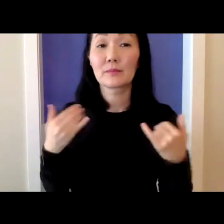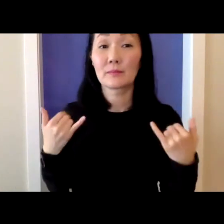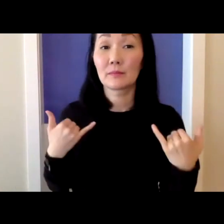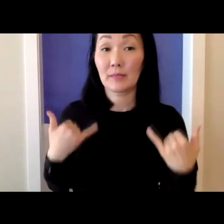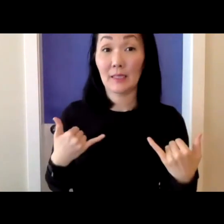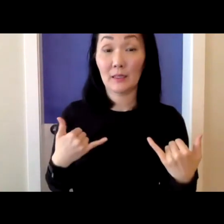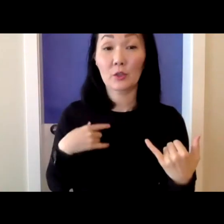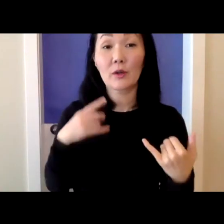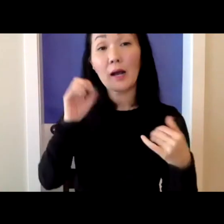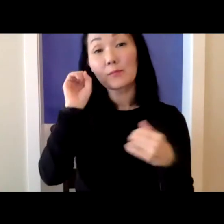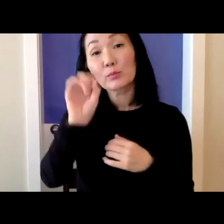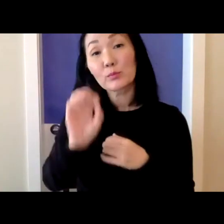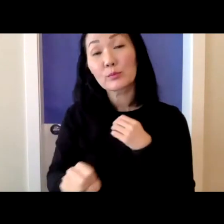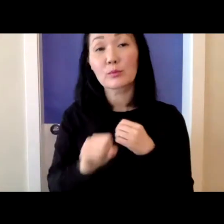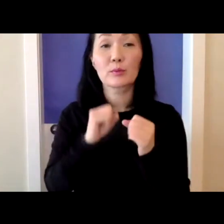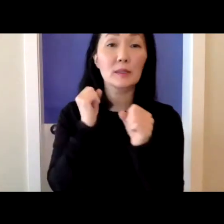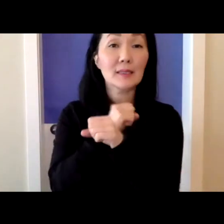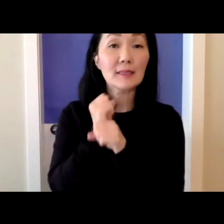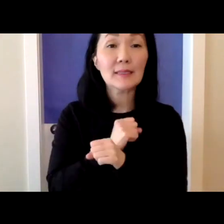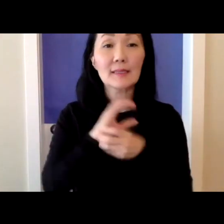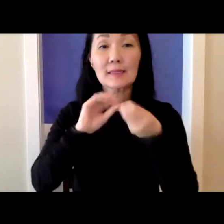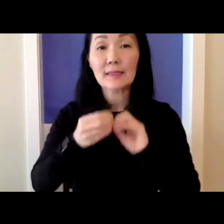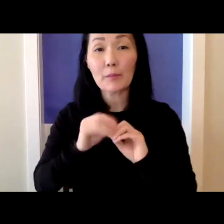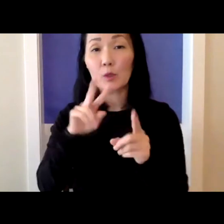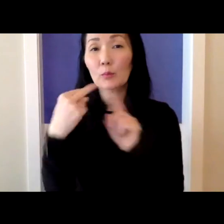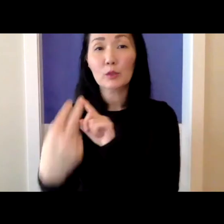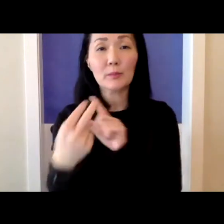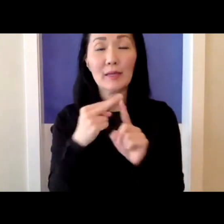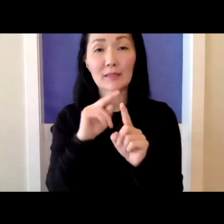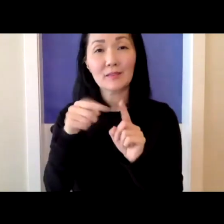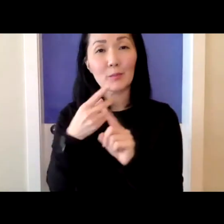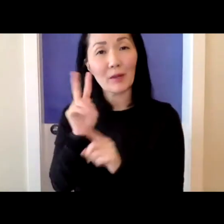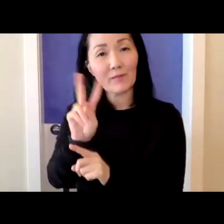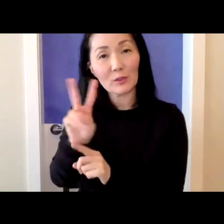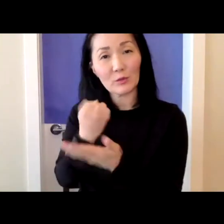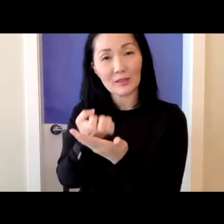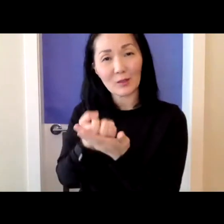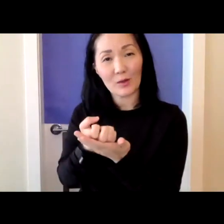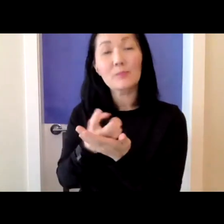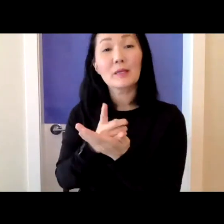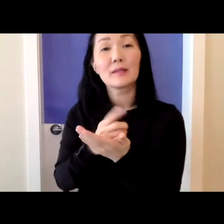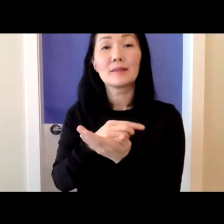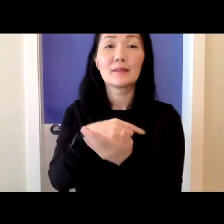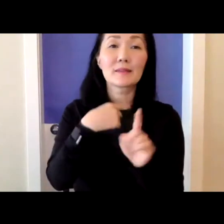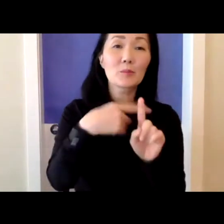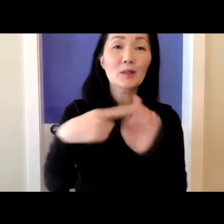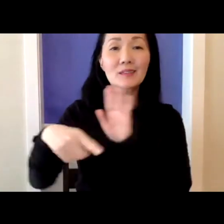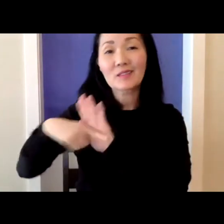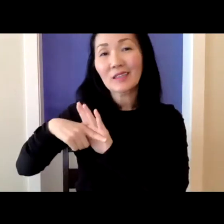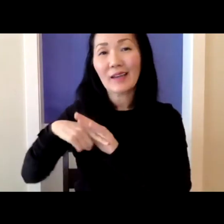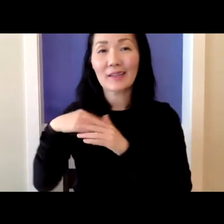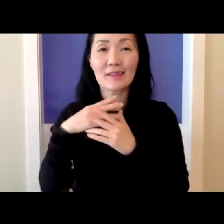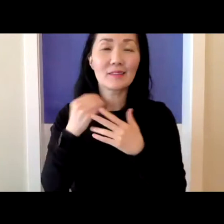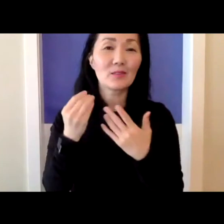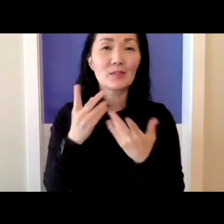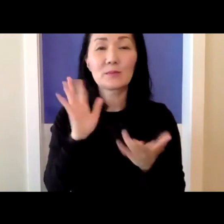of data points, or at least references, a perspective, if you will, on Vancouver's economy, the good, the bad, and the ugly. And I think that